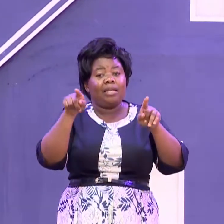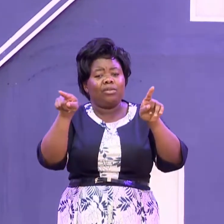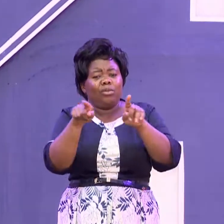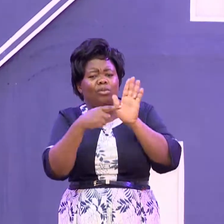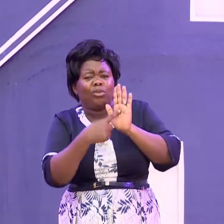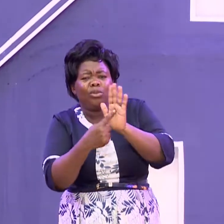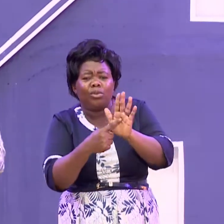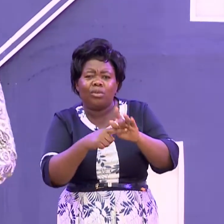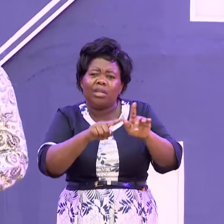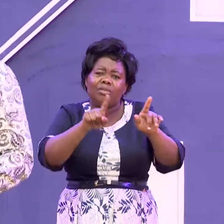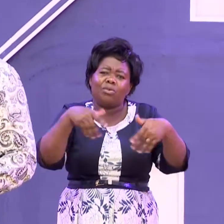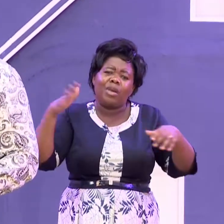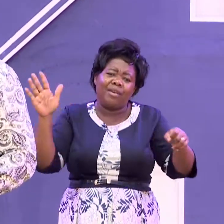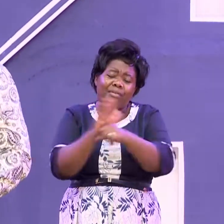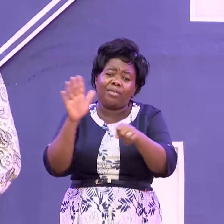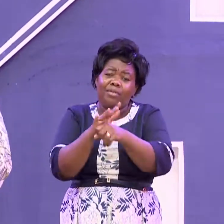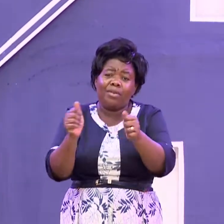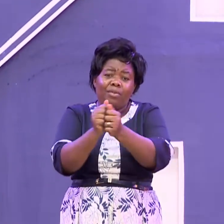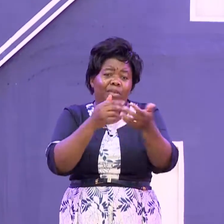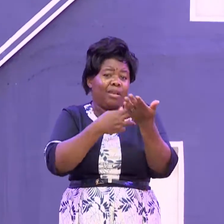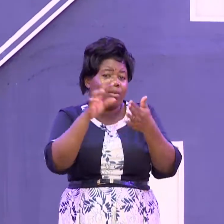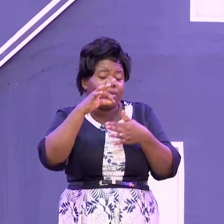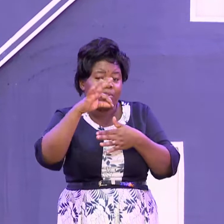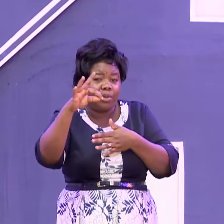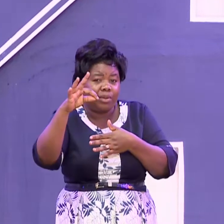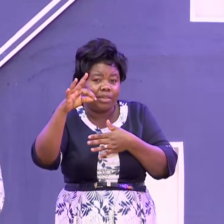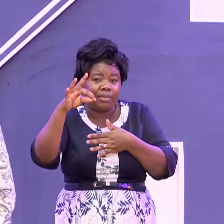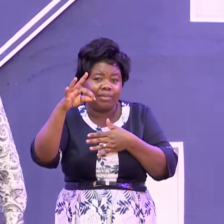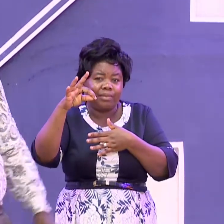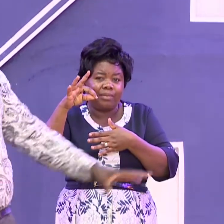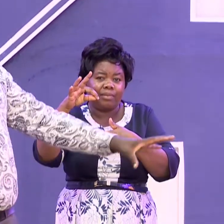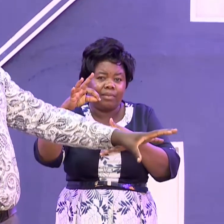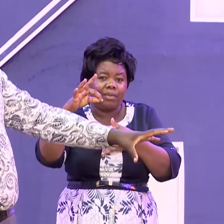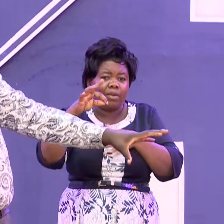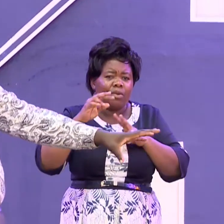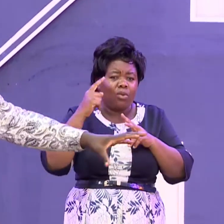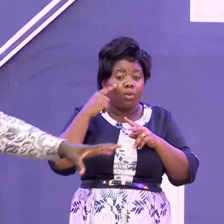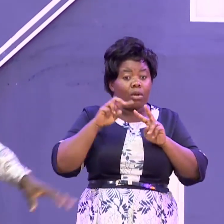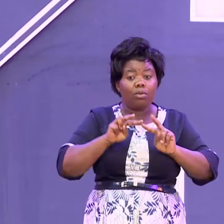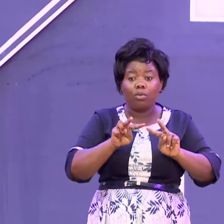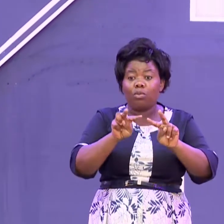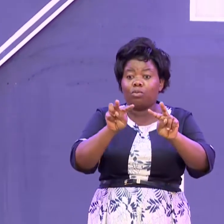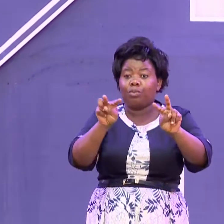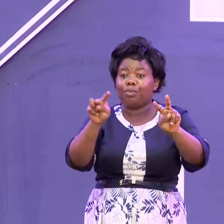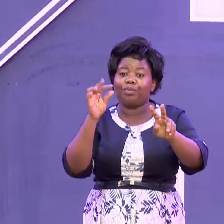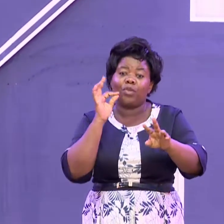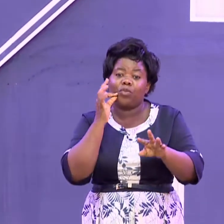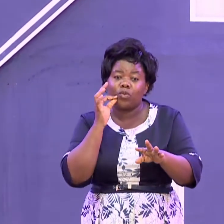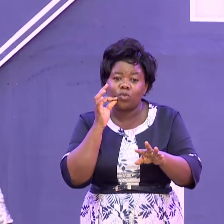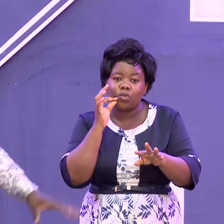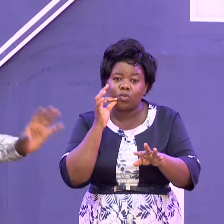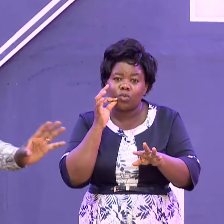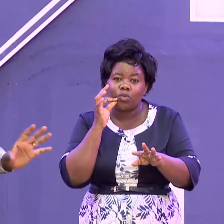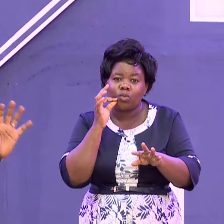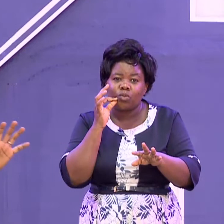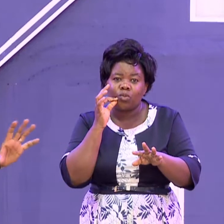that we are filled with the Spirit of God. Eranga kabonero ntojuziddwa Omwoyo Omutukuvu. we look at the fruit. Tutunuira kibala.